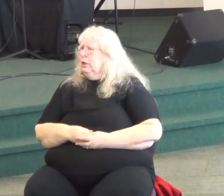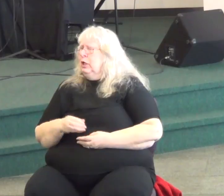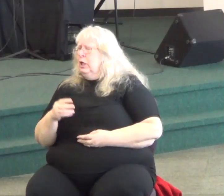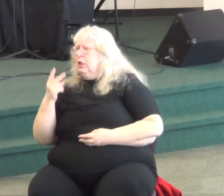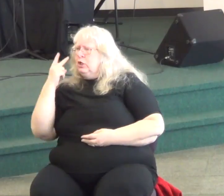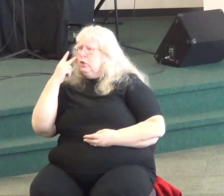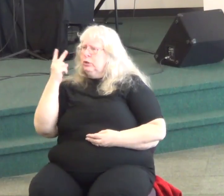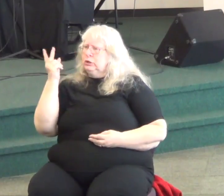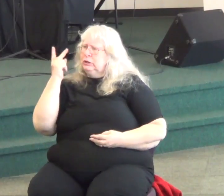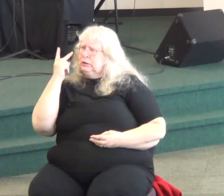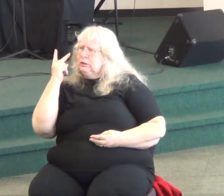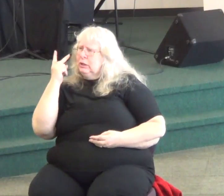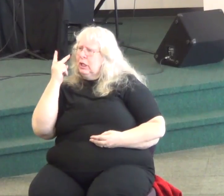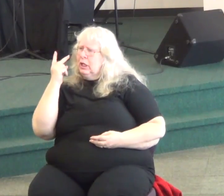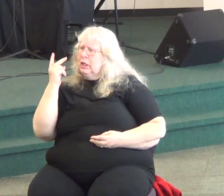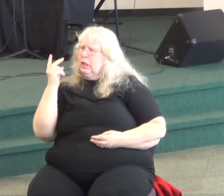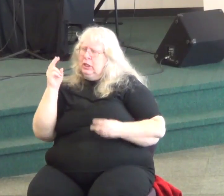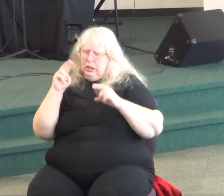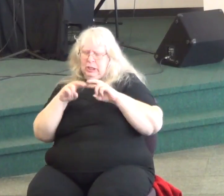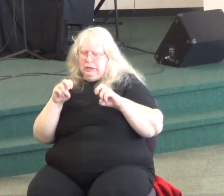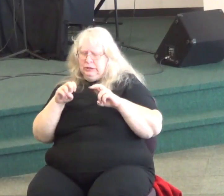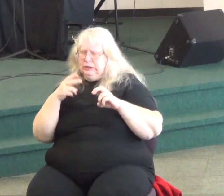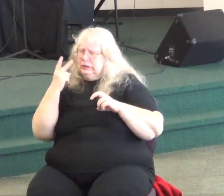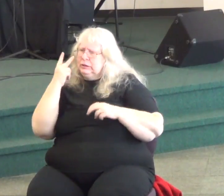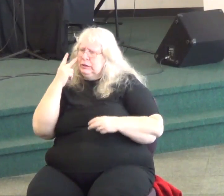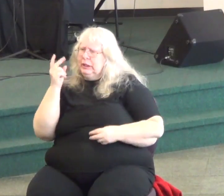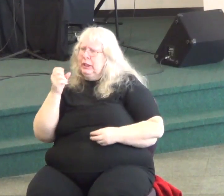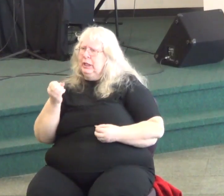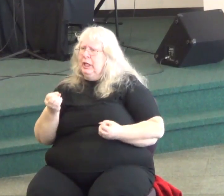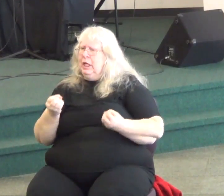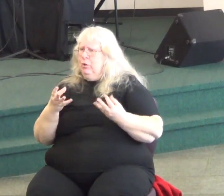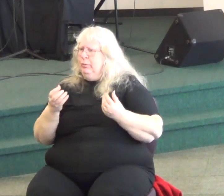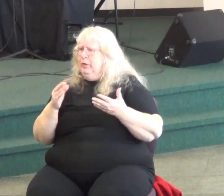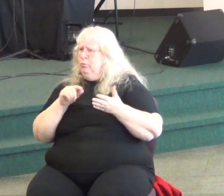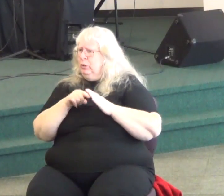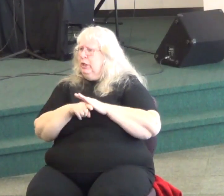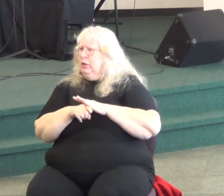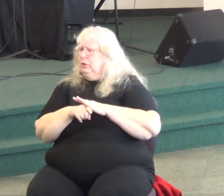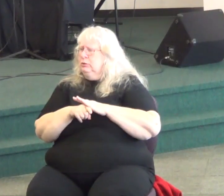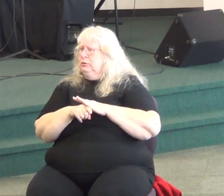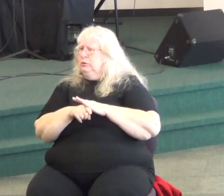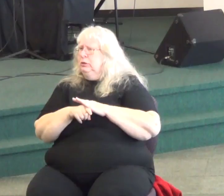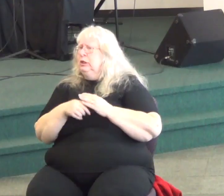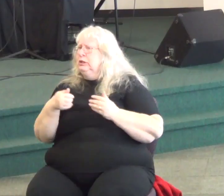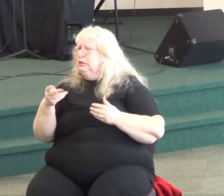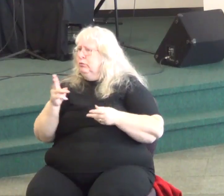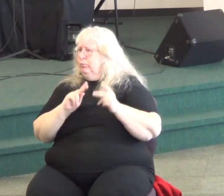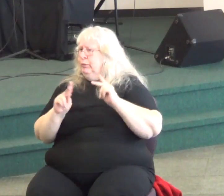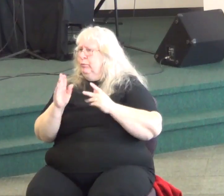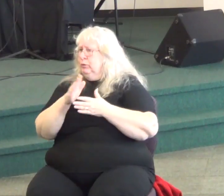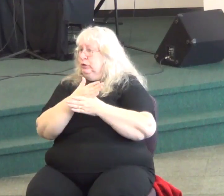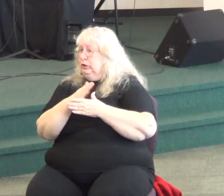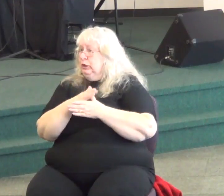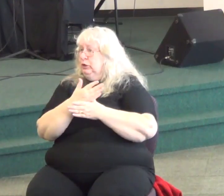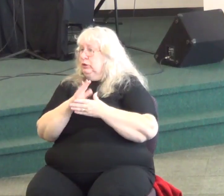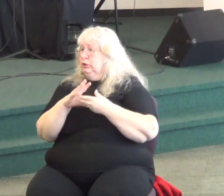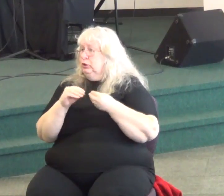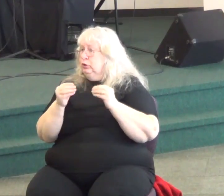ran across this. It says, several people shared their stories from that day, including Eugene Bontrager,